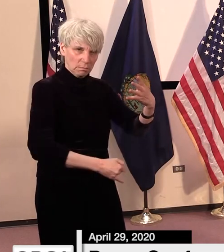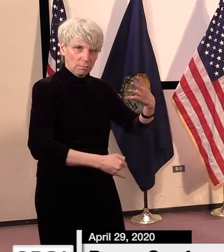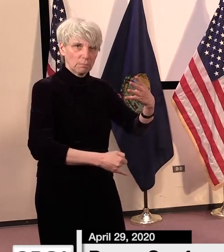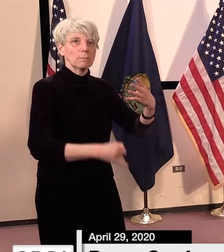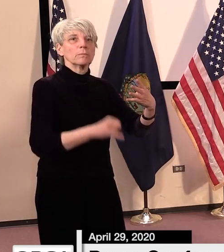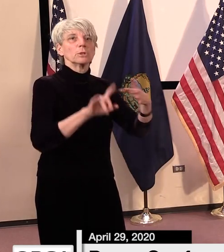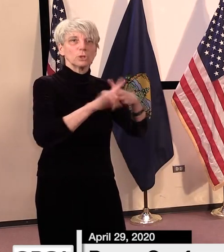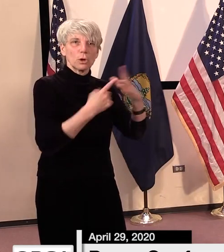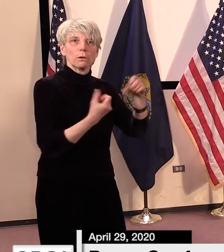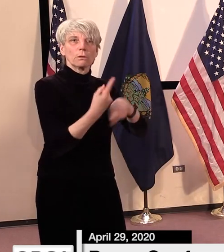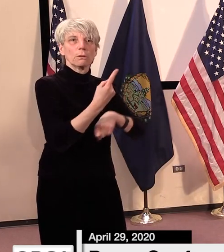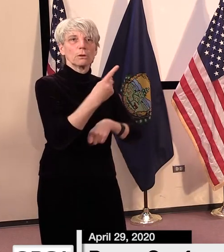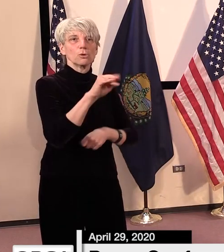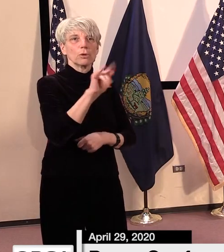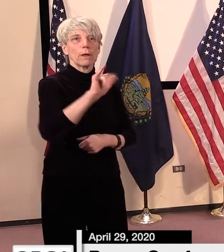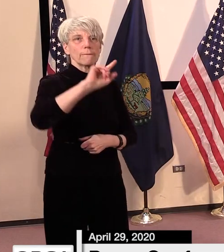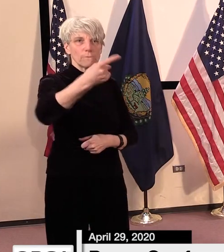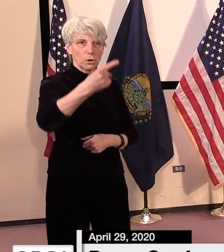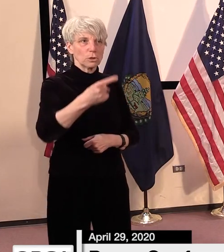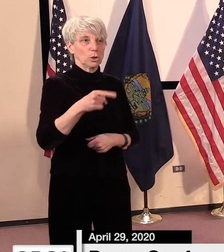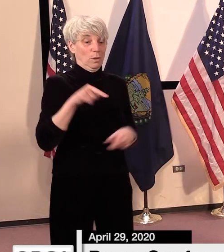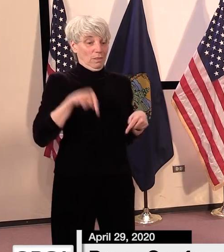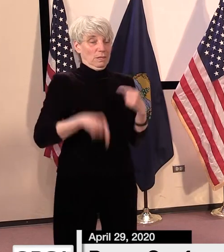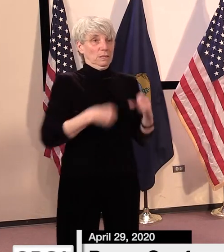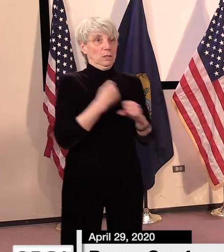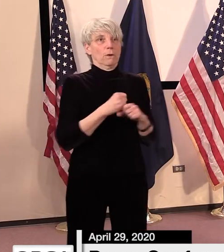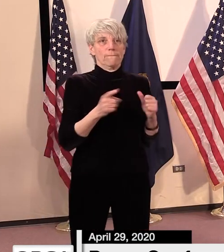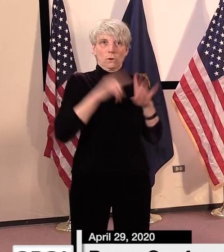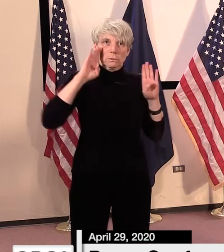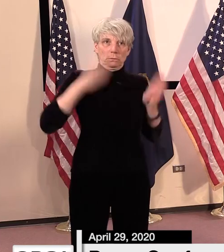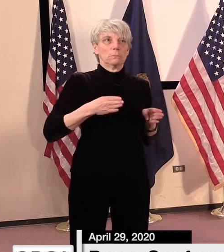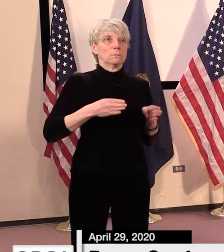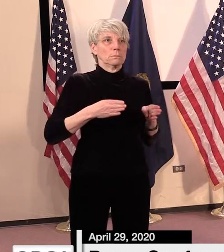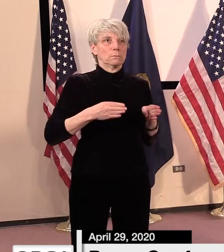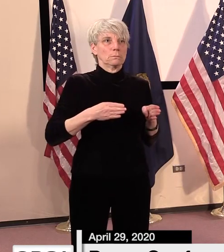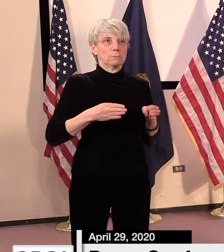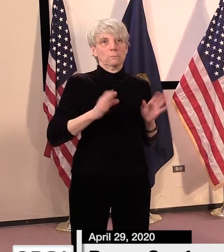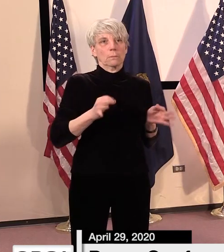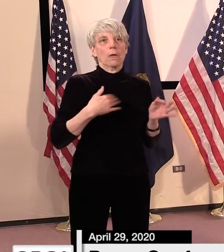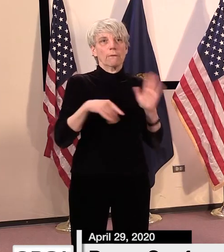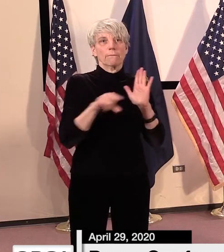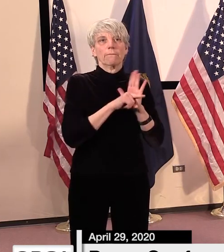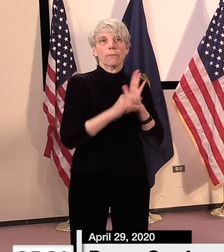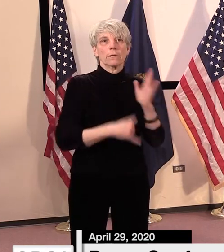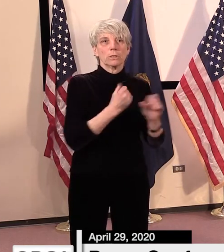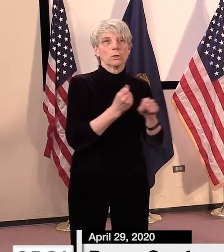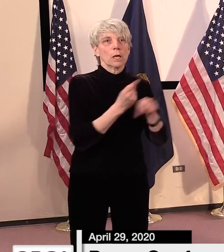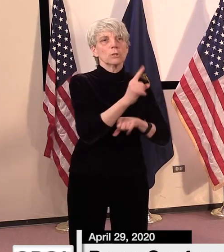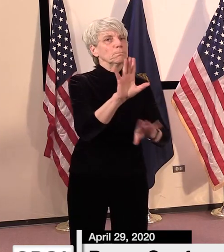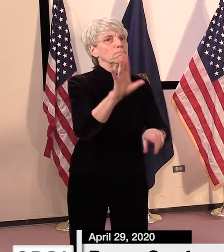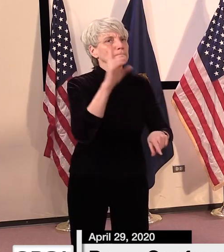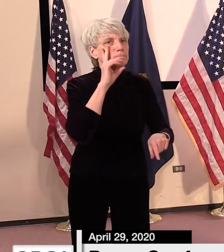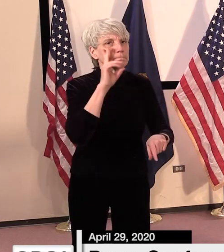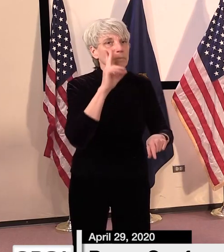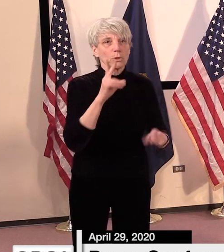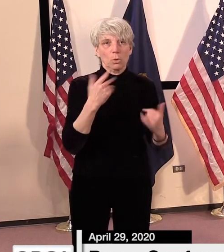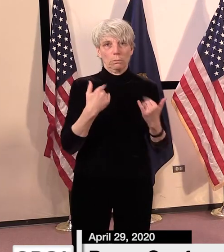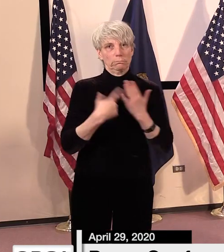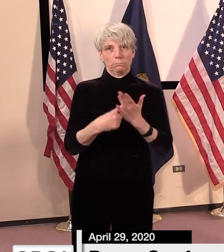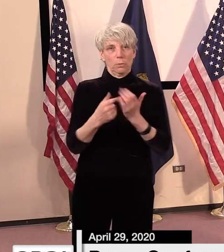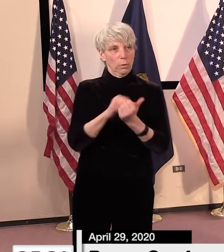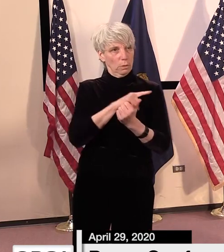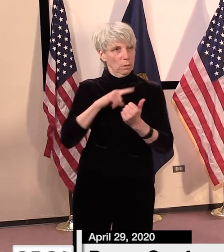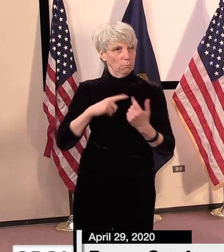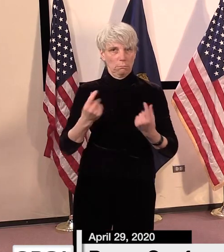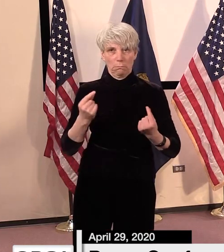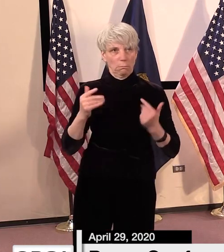in time, addressing that deficit comes first. And I know that we're talking with the legislature about how do we move forward? Are we going to do this